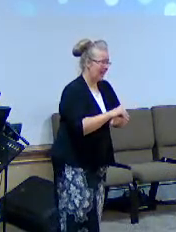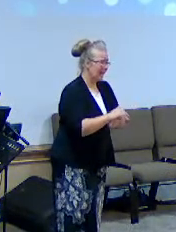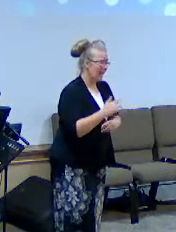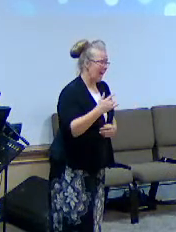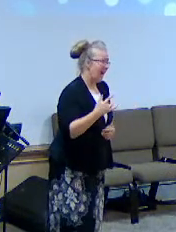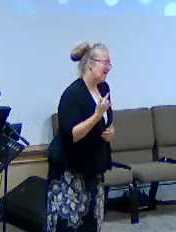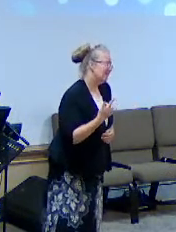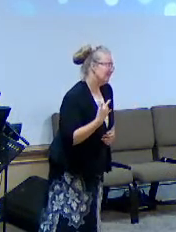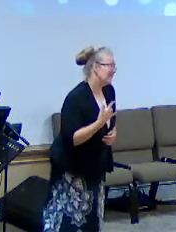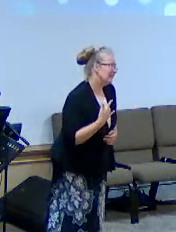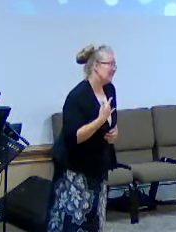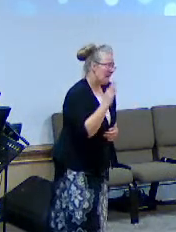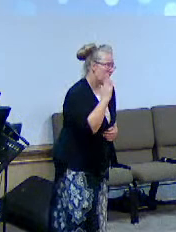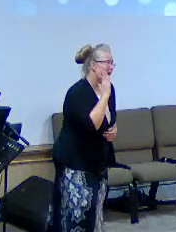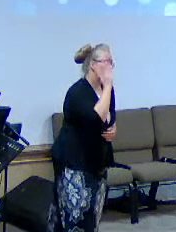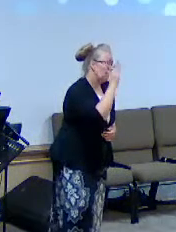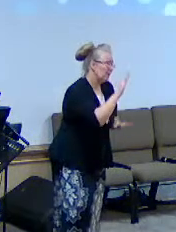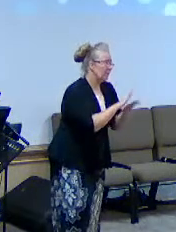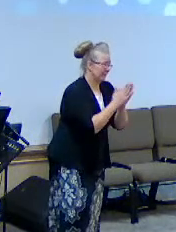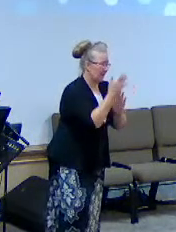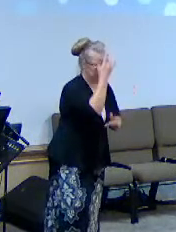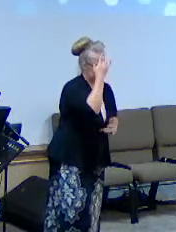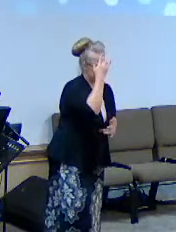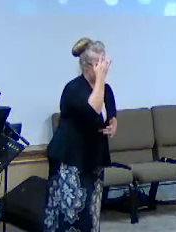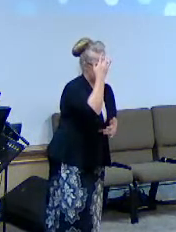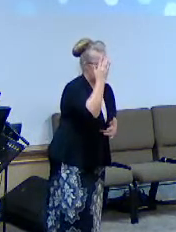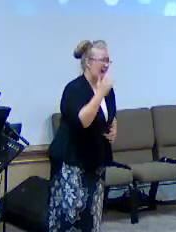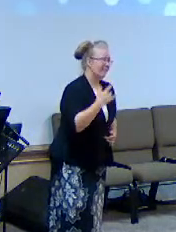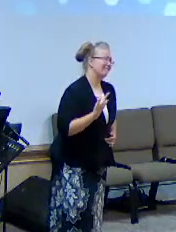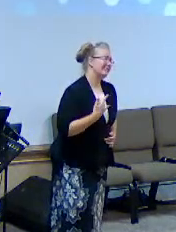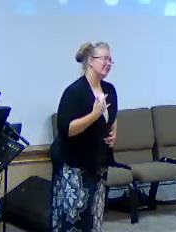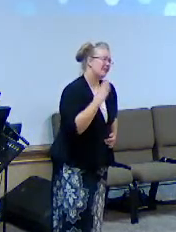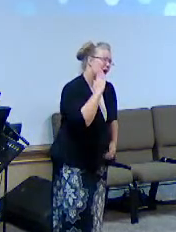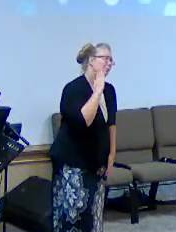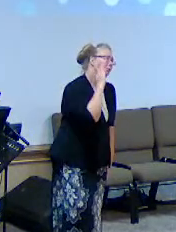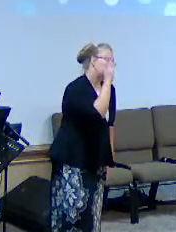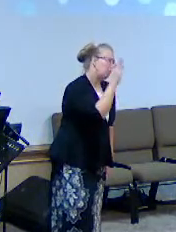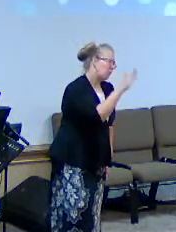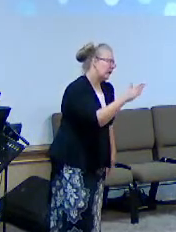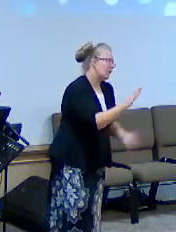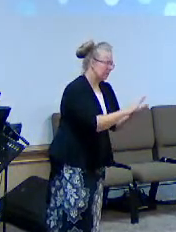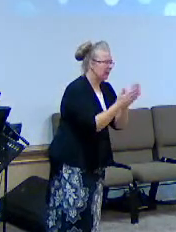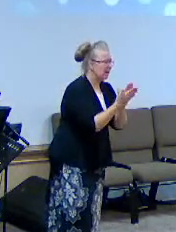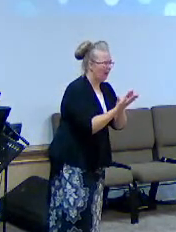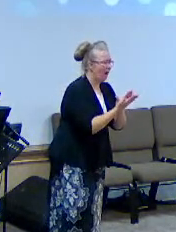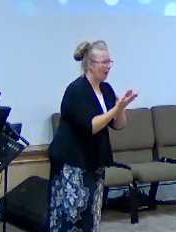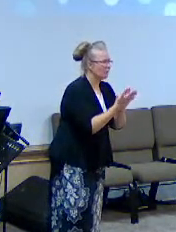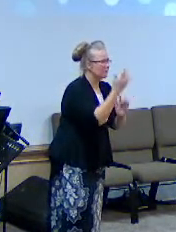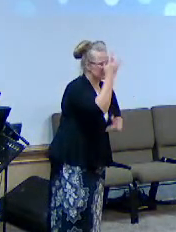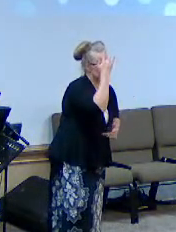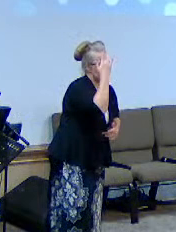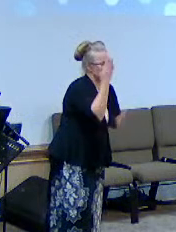I'm not sick. I'm not in any pain, but I just feel like something may happen.